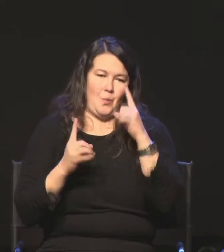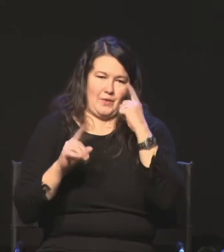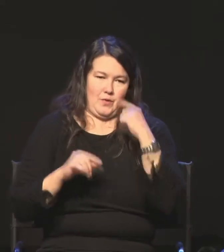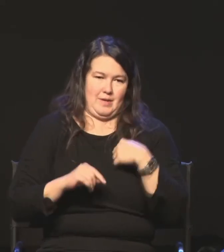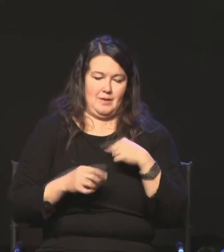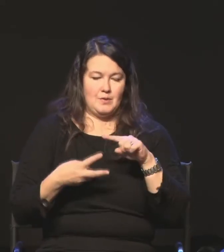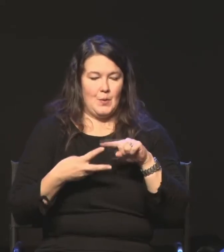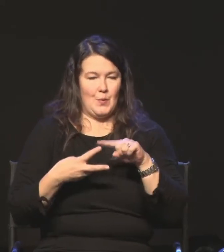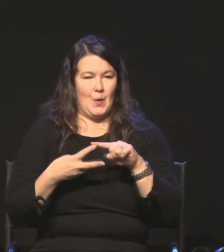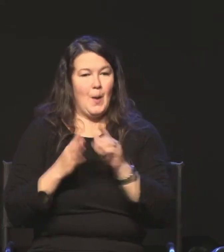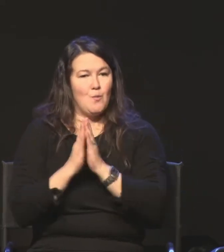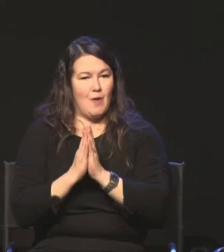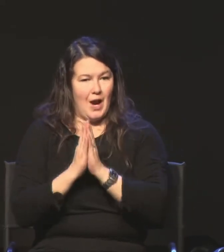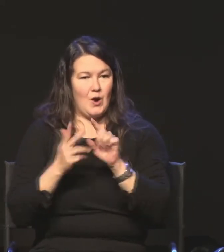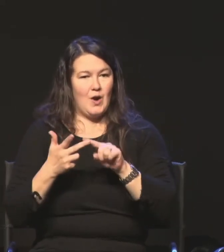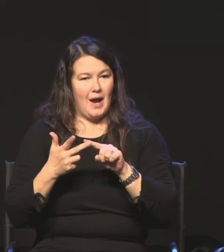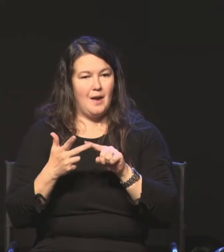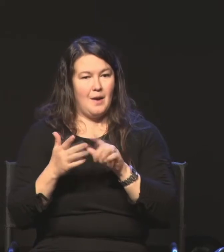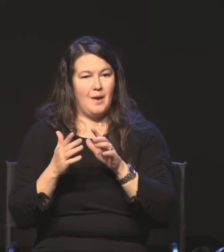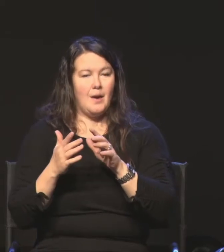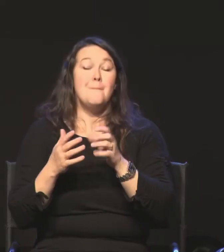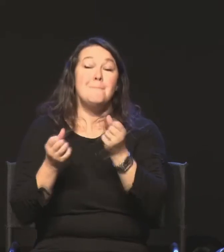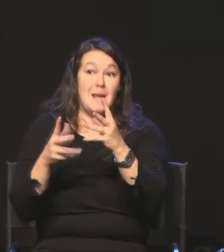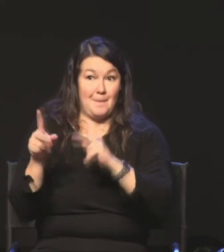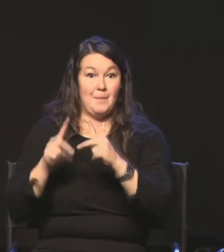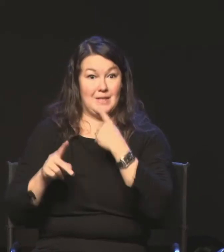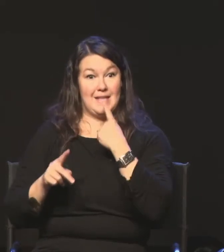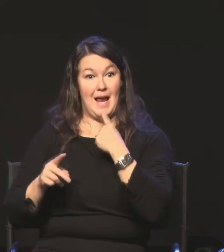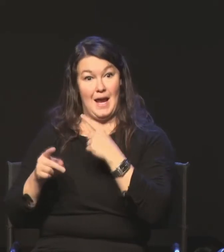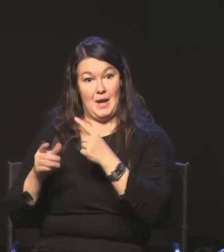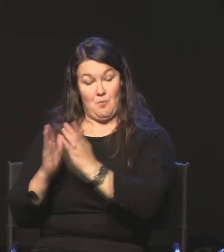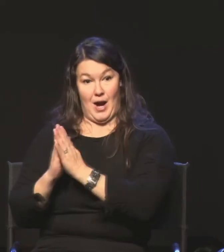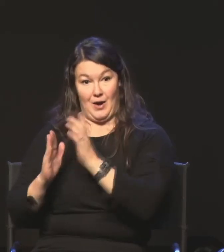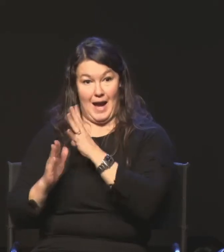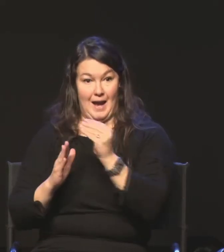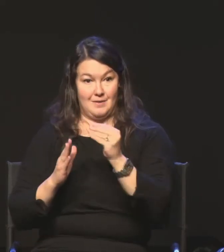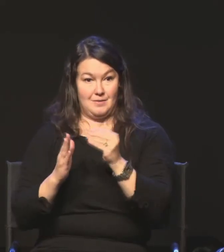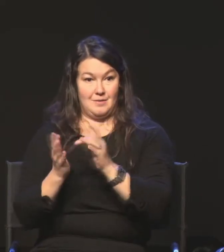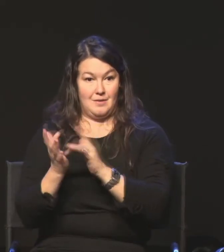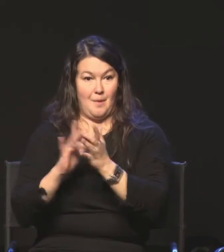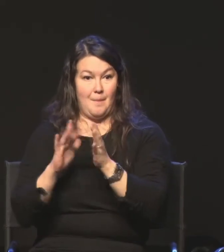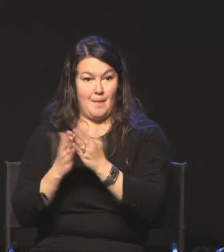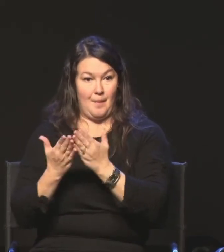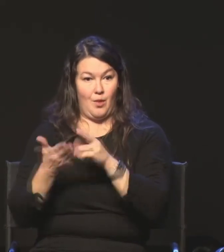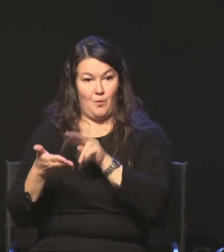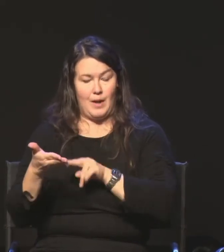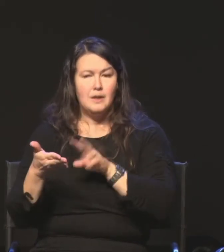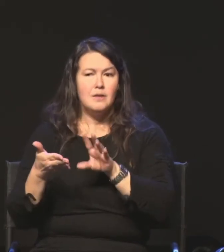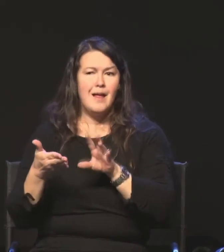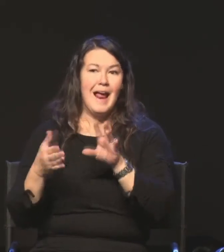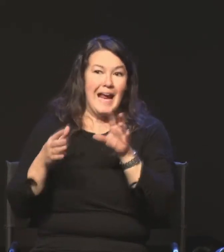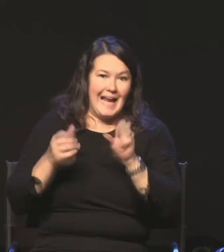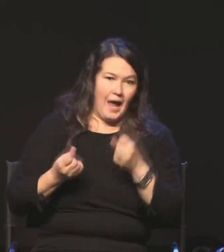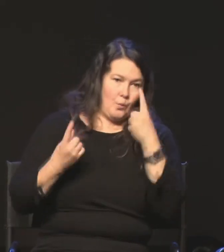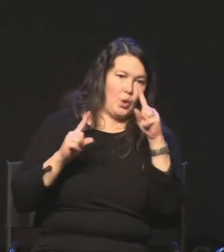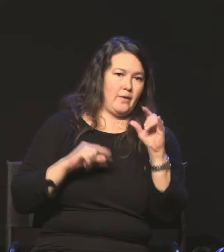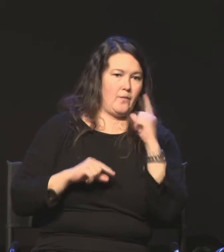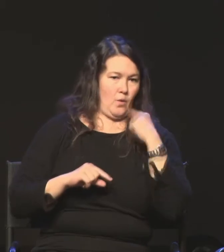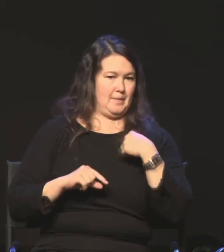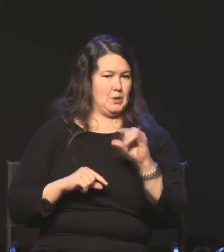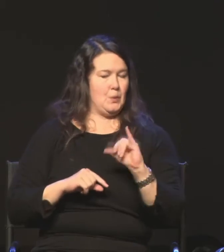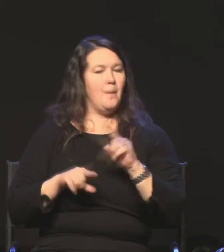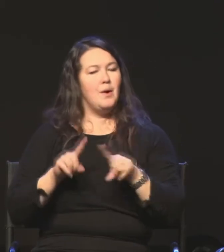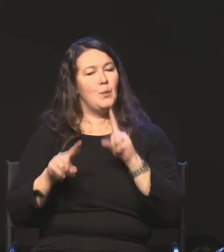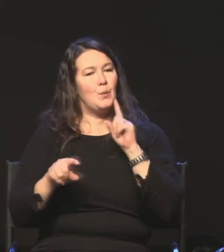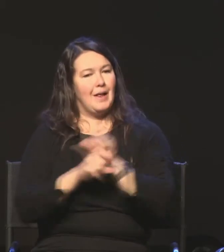prayer and Bible reading and stuff like that, and that can work sometimes for me, but realistically, it's just me setting